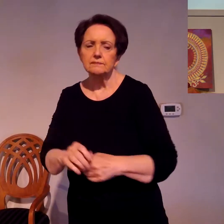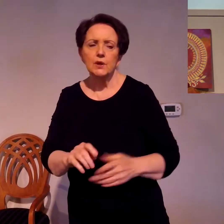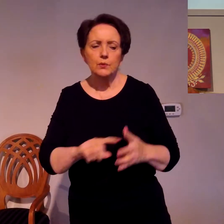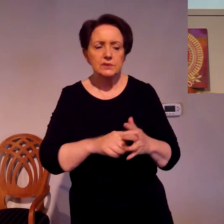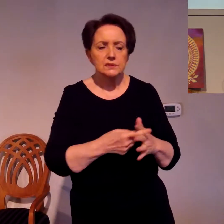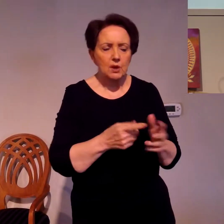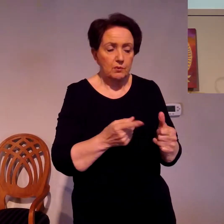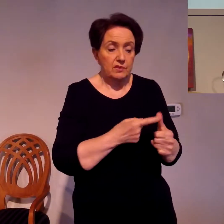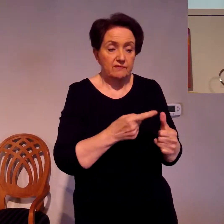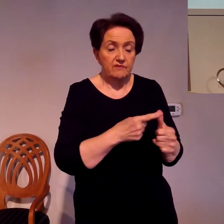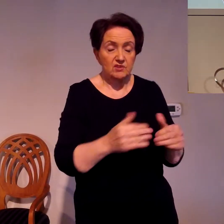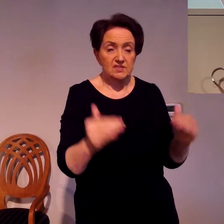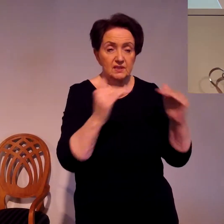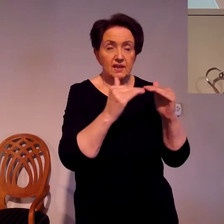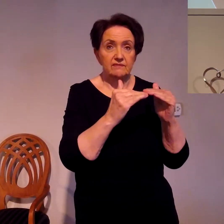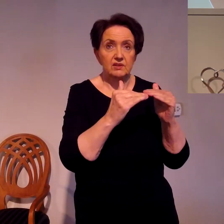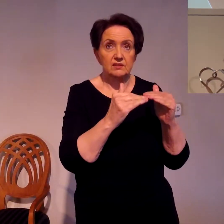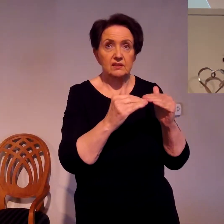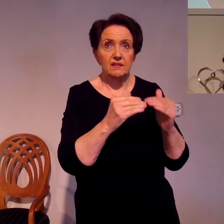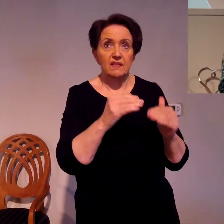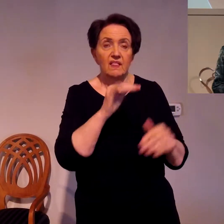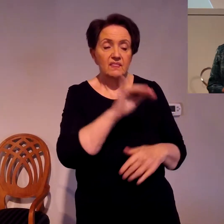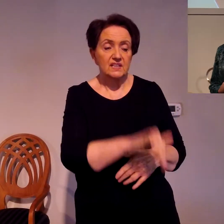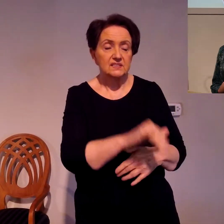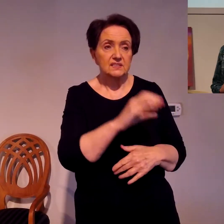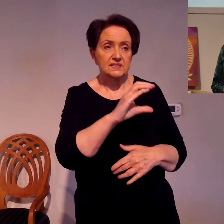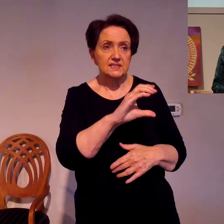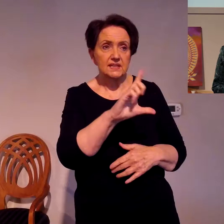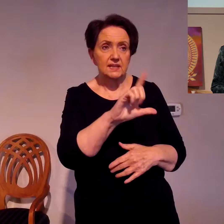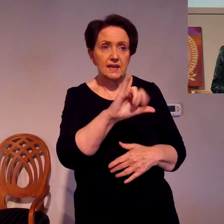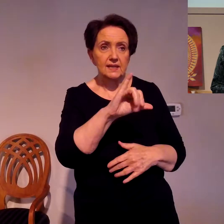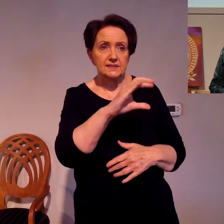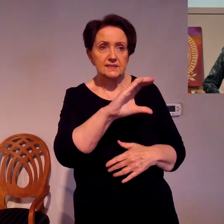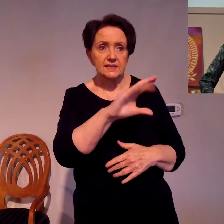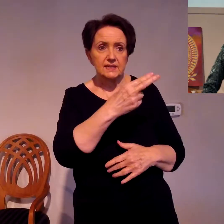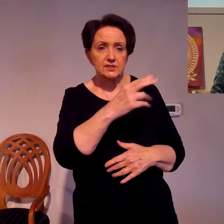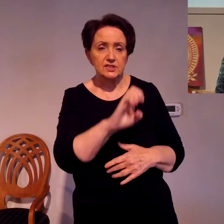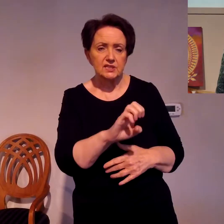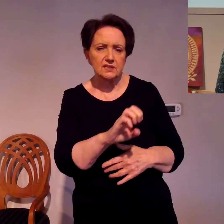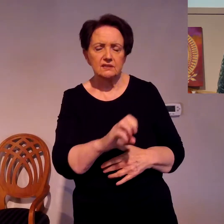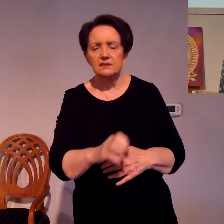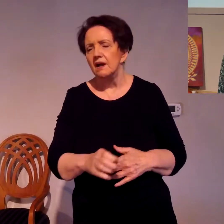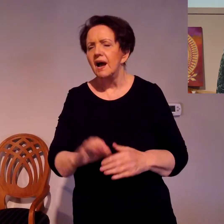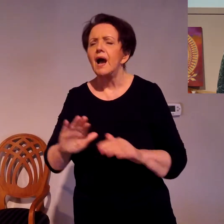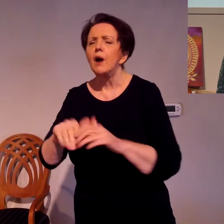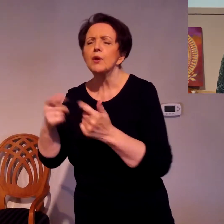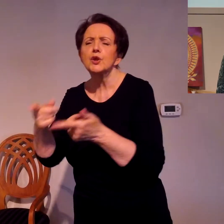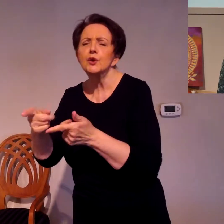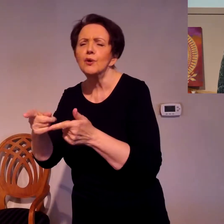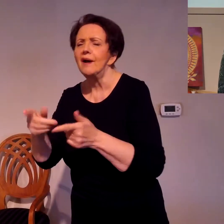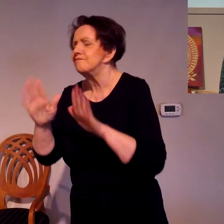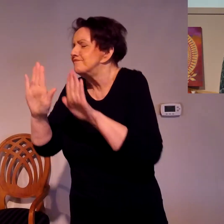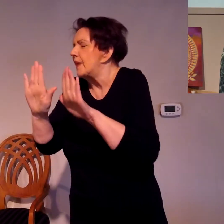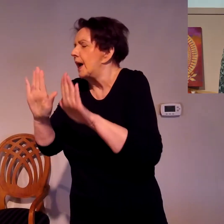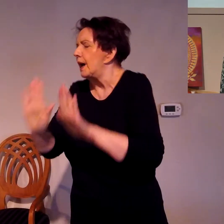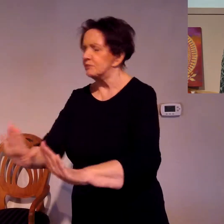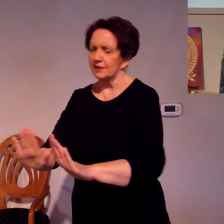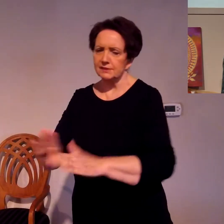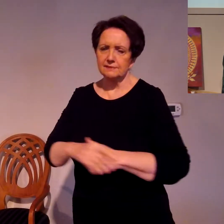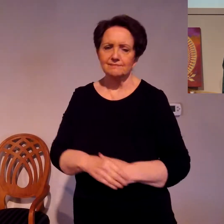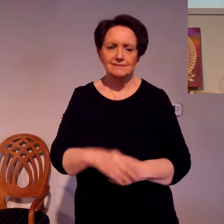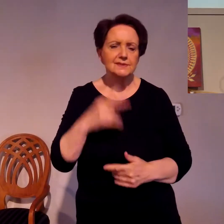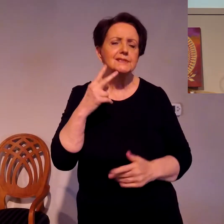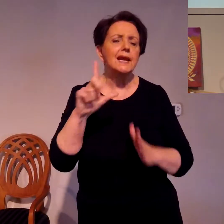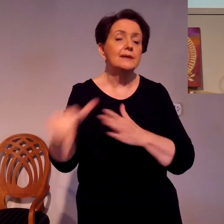of communication, which is the cliche. Hey, how you doing? I'm fabulous. See you